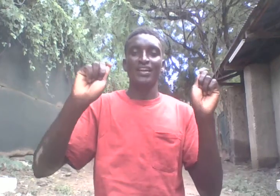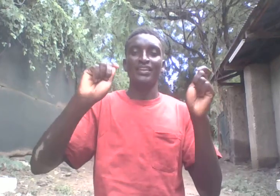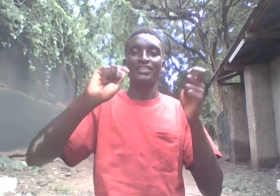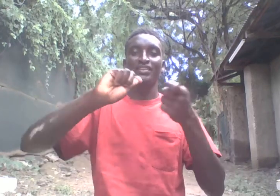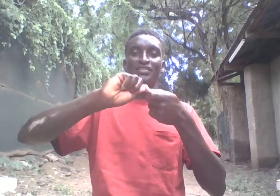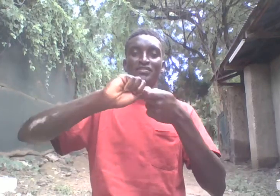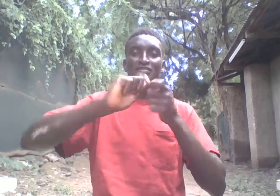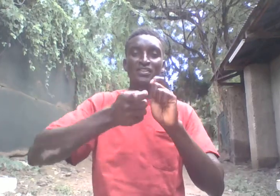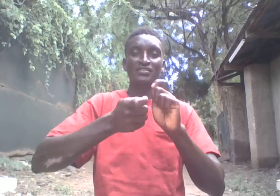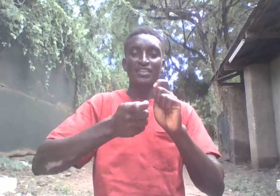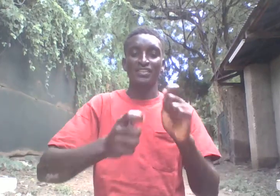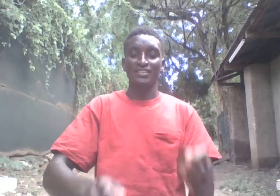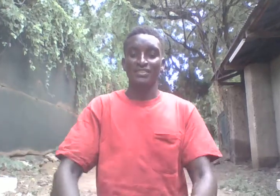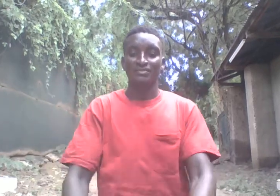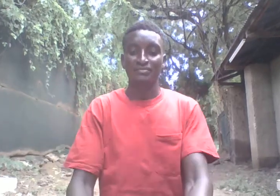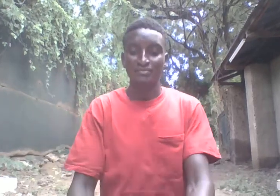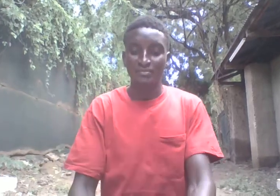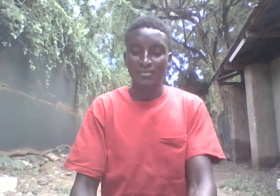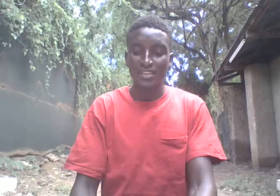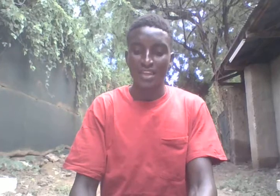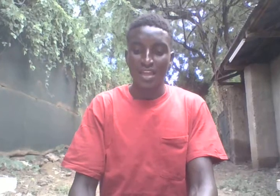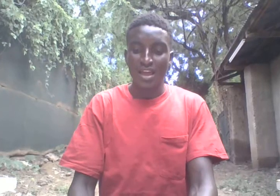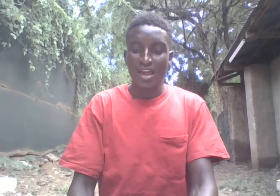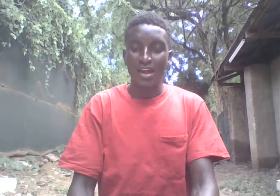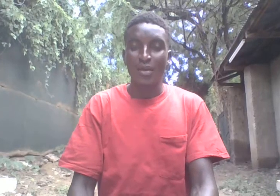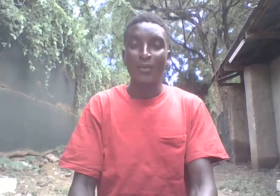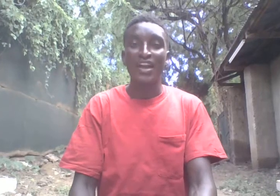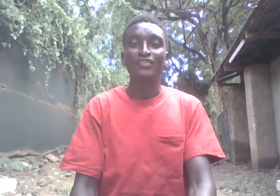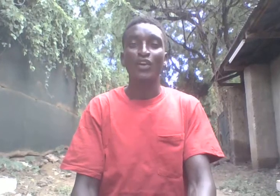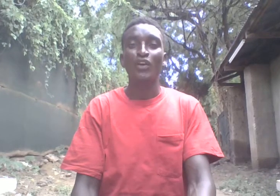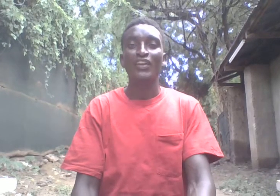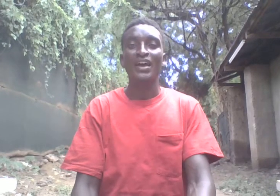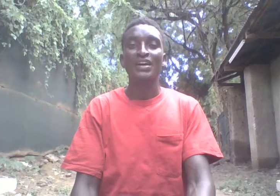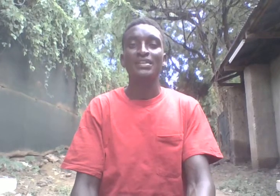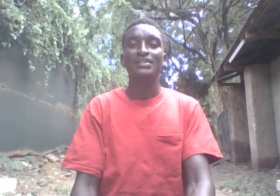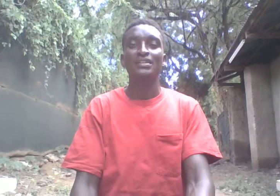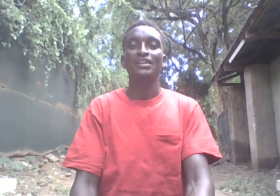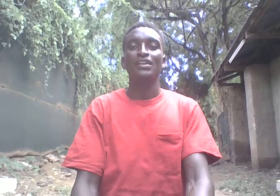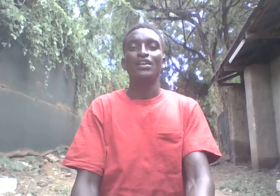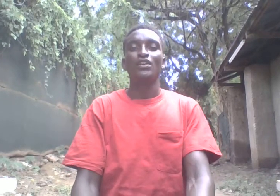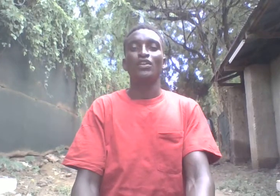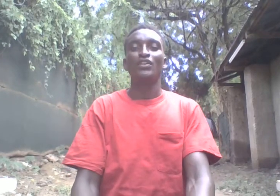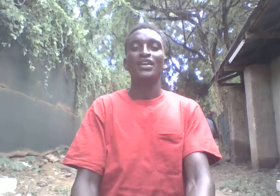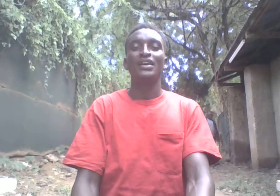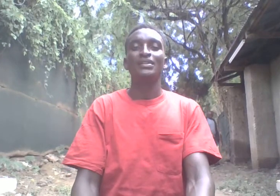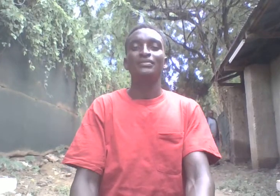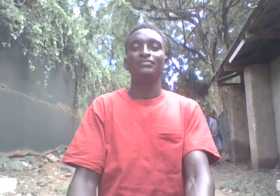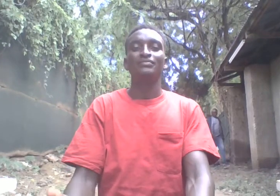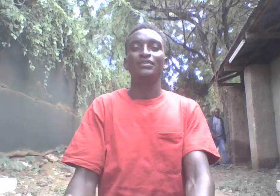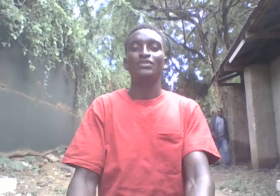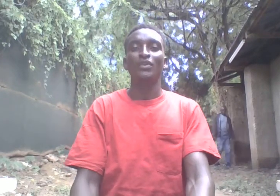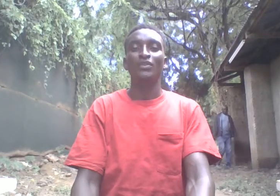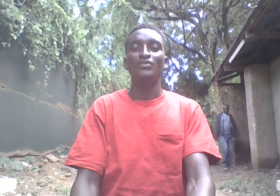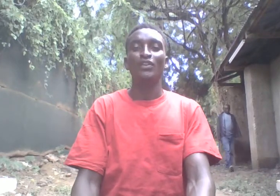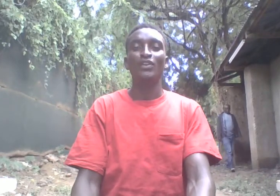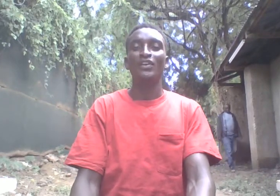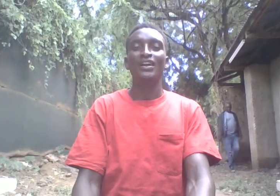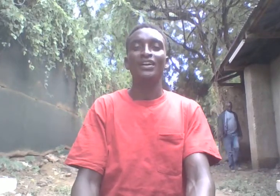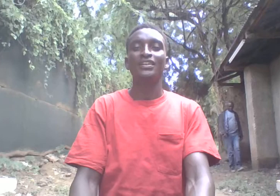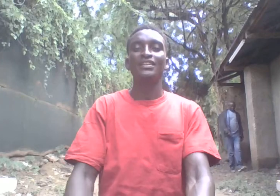Again, translator. We have lawyer. Lawyer. So for lawyer,